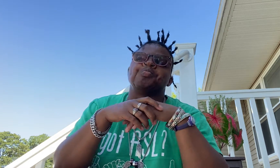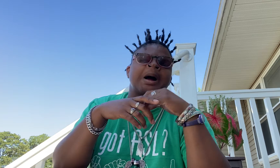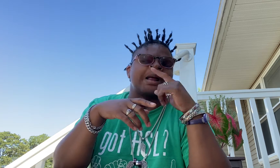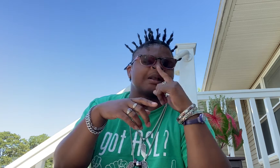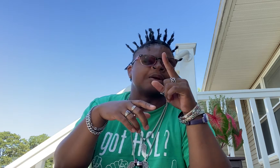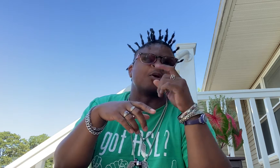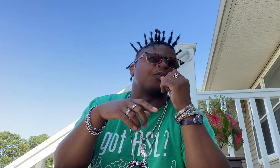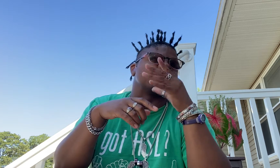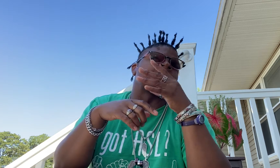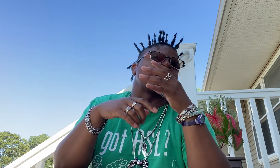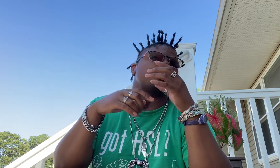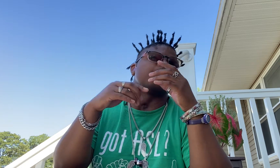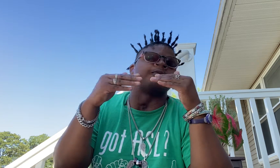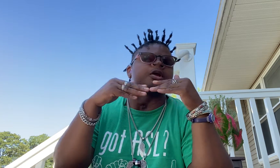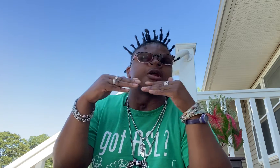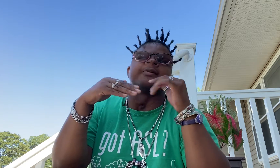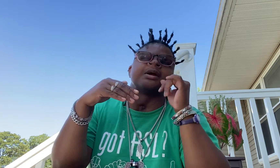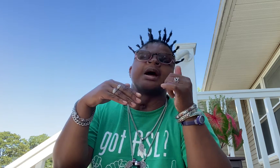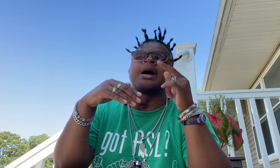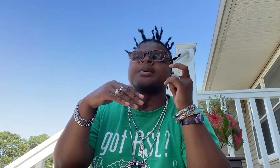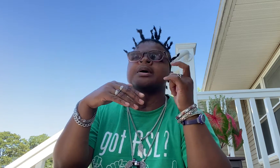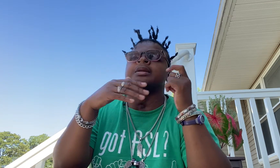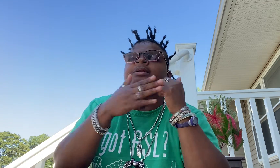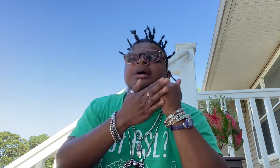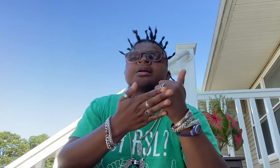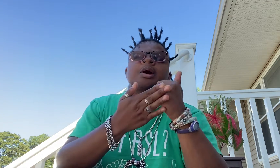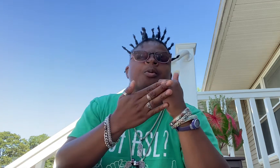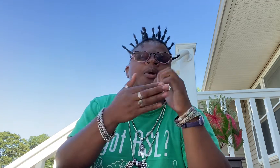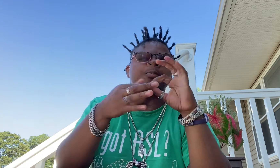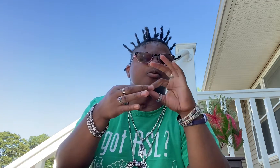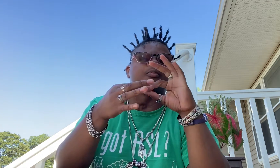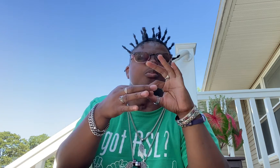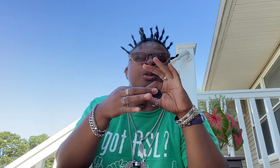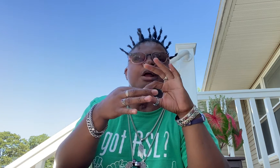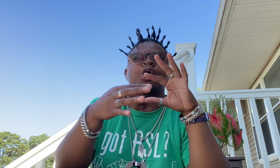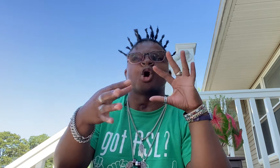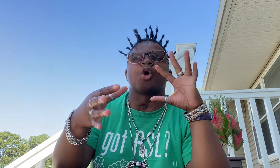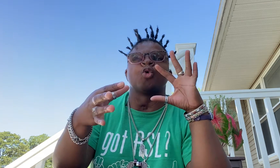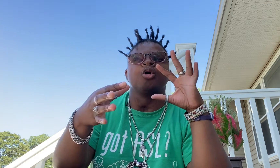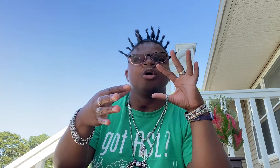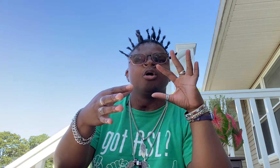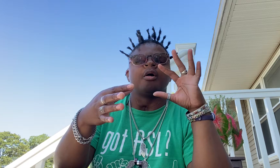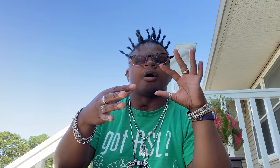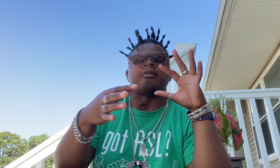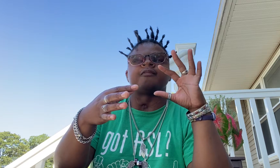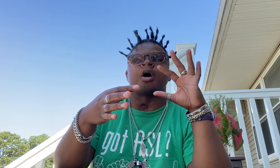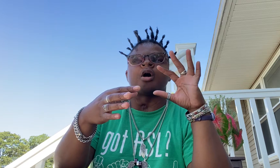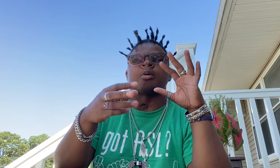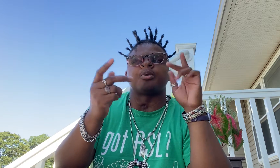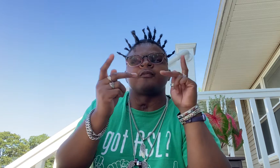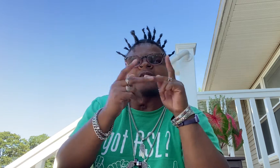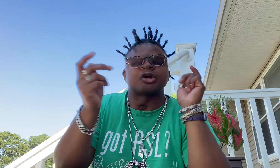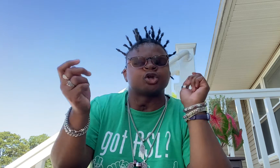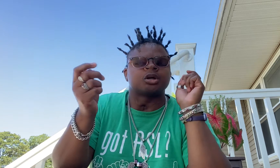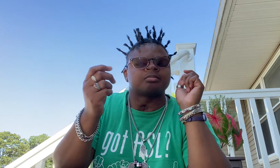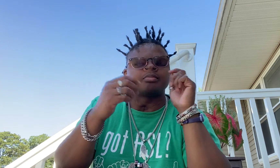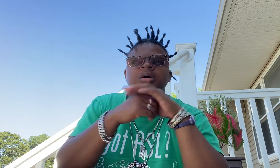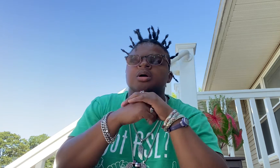I actually don't really care if they're even or not, because it's actually helping me let go of perfection, because I